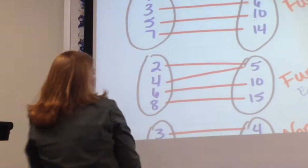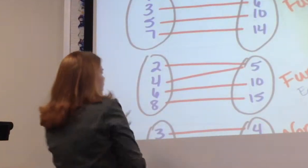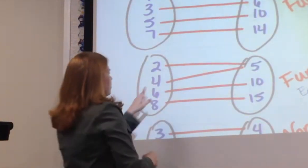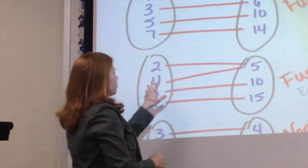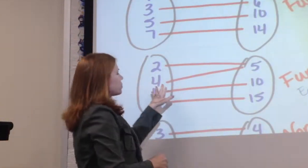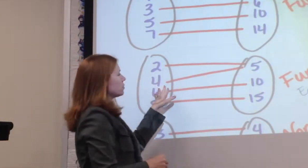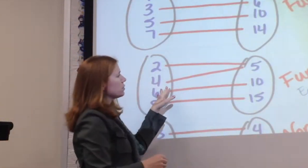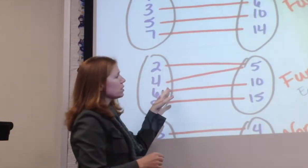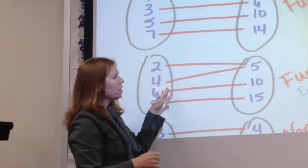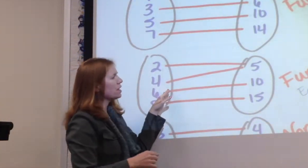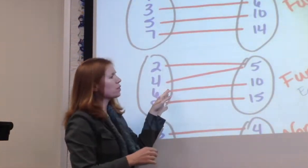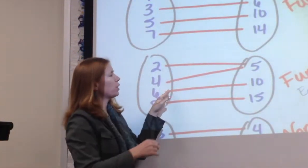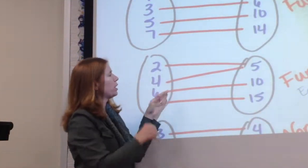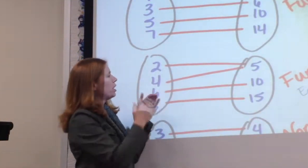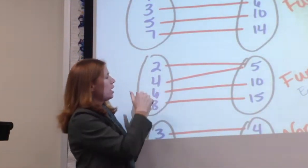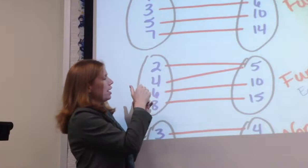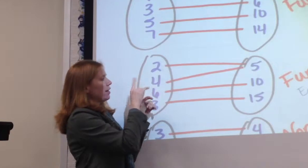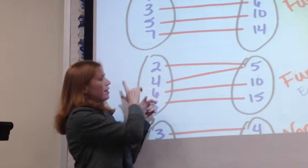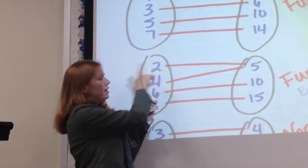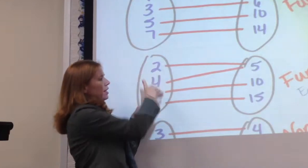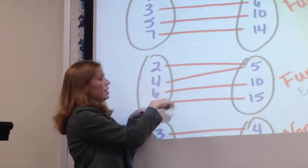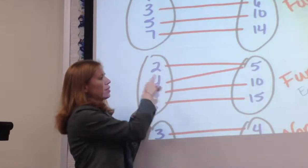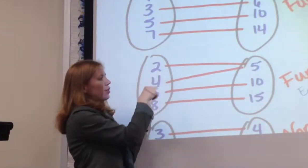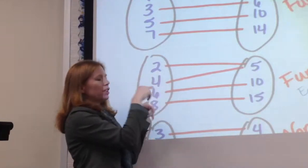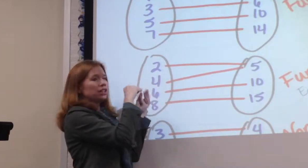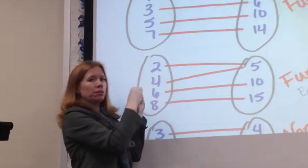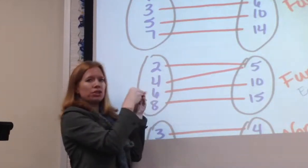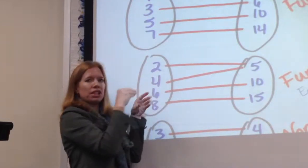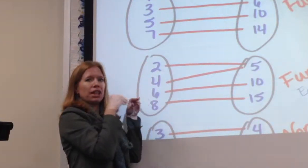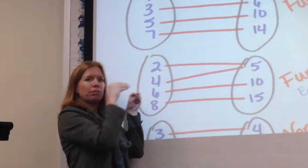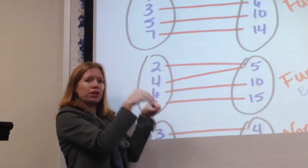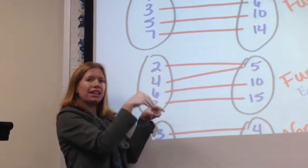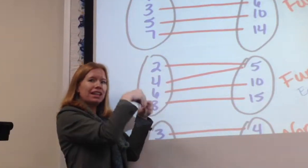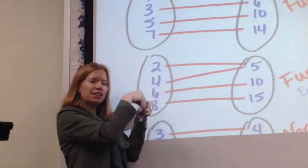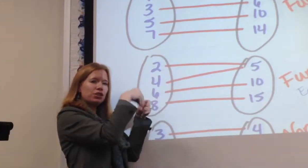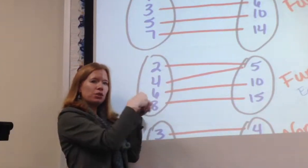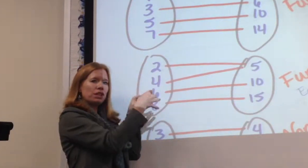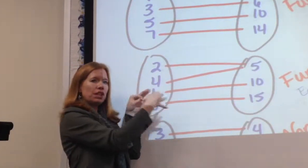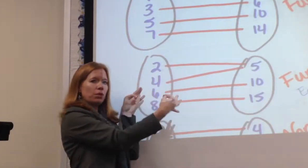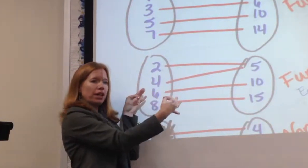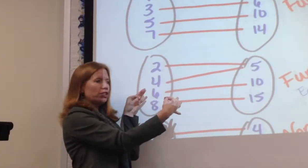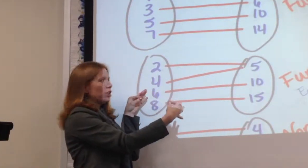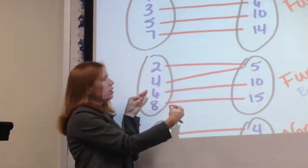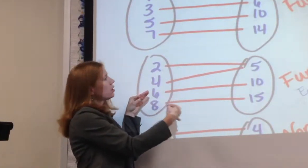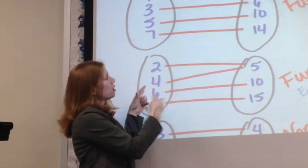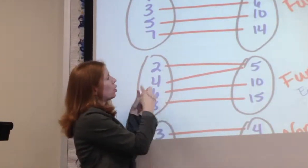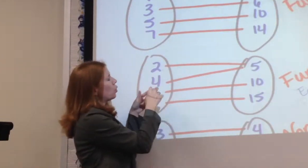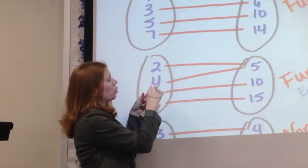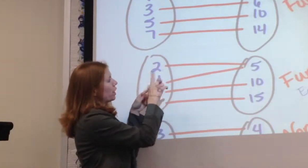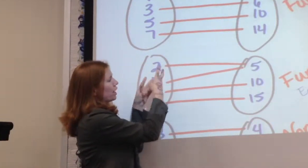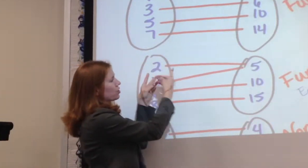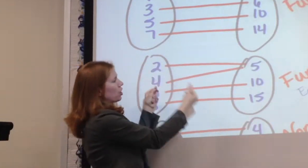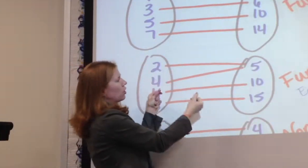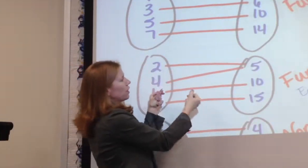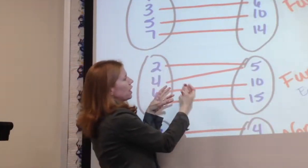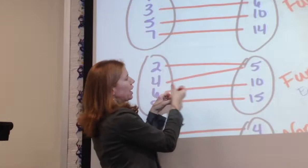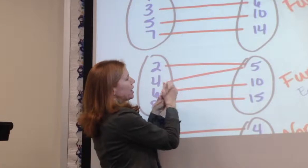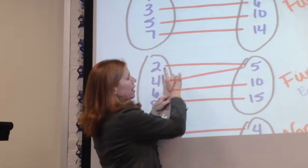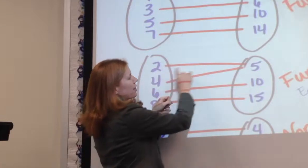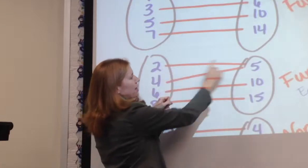Okay? This one. These are the numbers that I put into the equation. When I solve it, I get